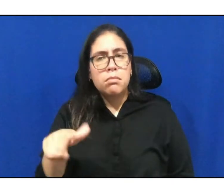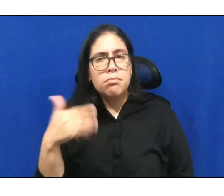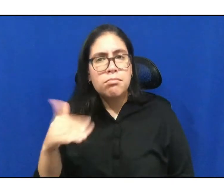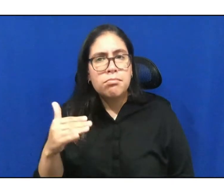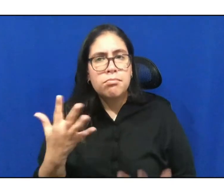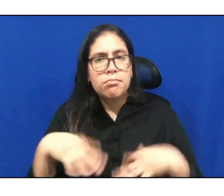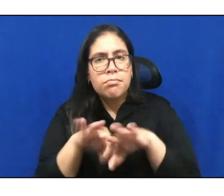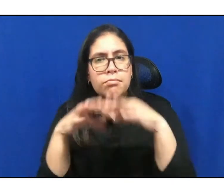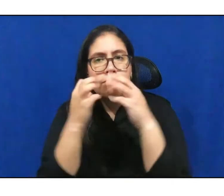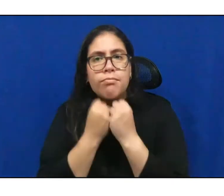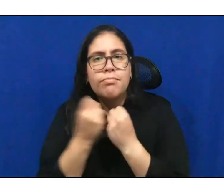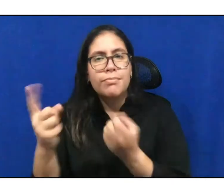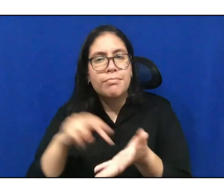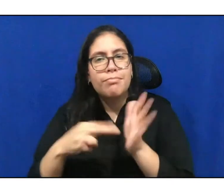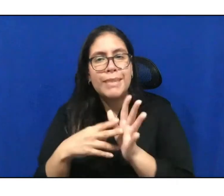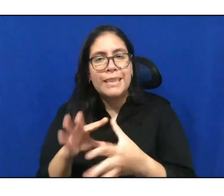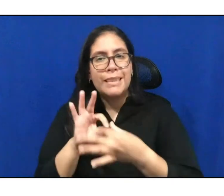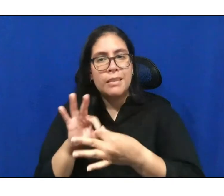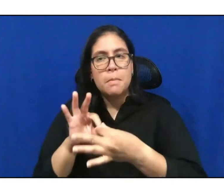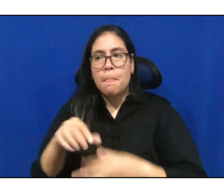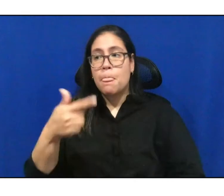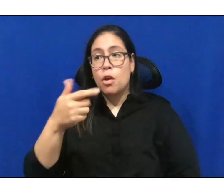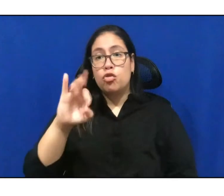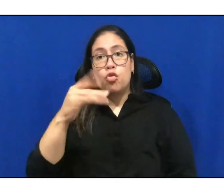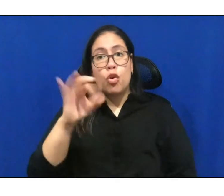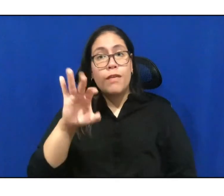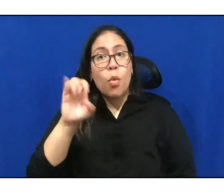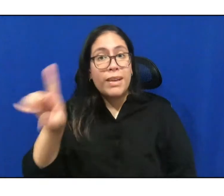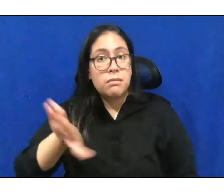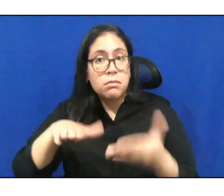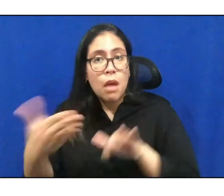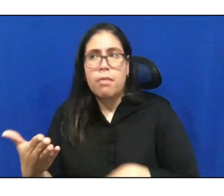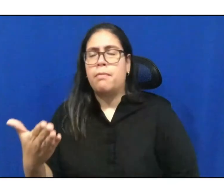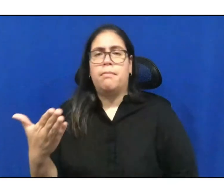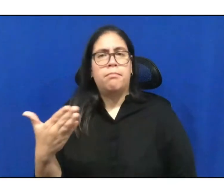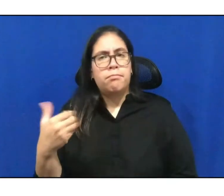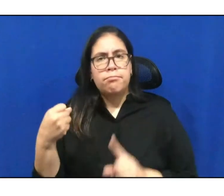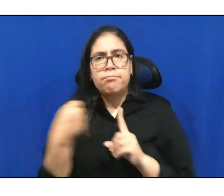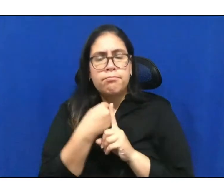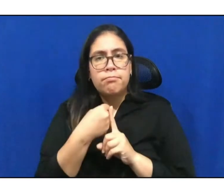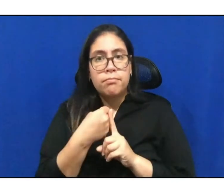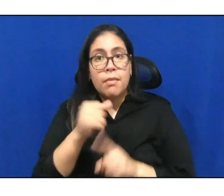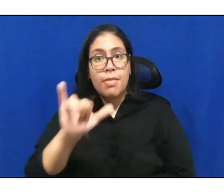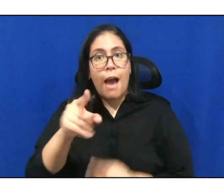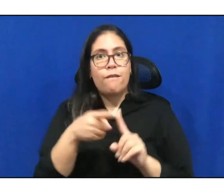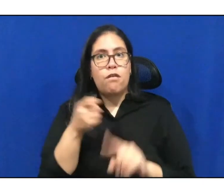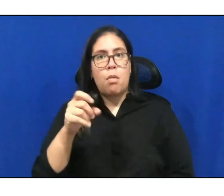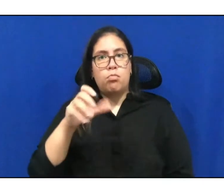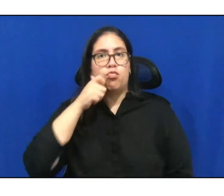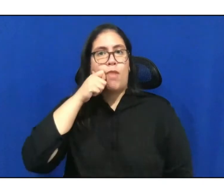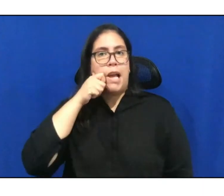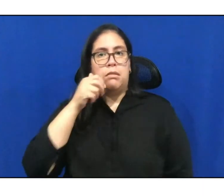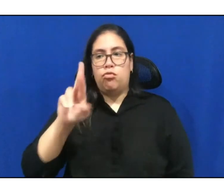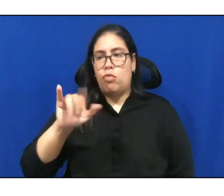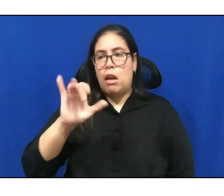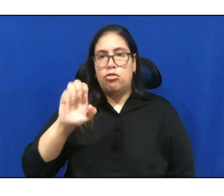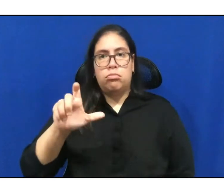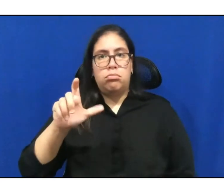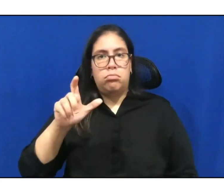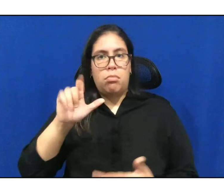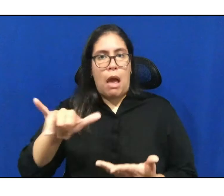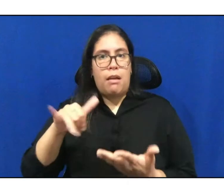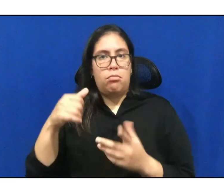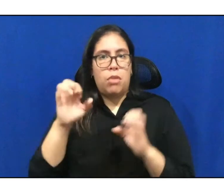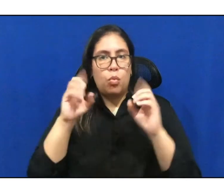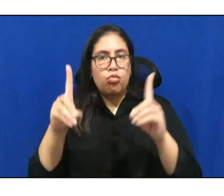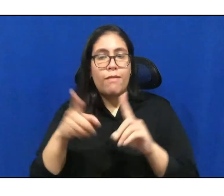That they flipped Georgia, that means something, and that has come out of a racial education, right? That comes out of Black folks and